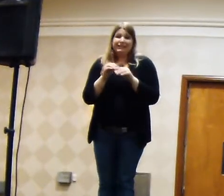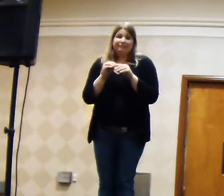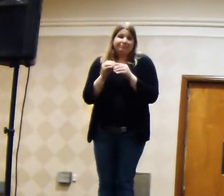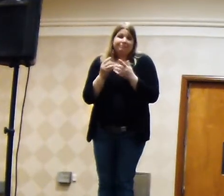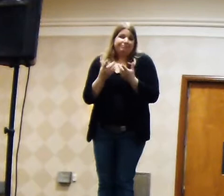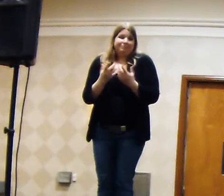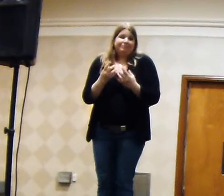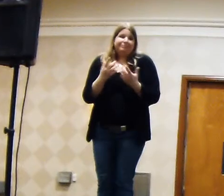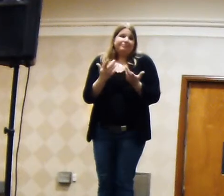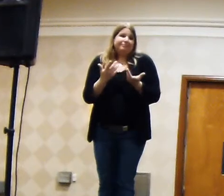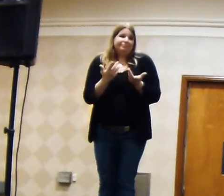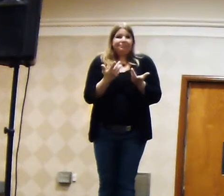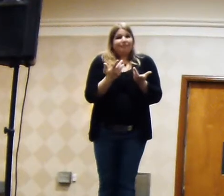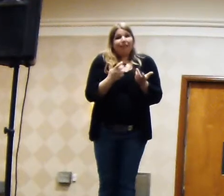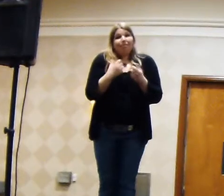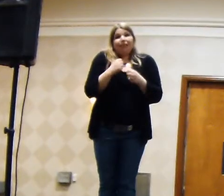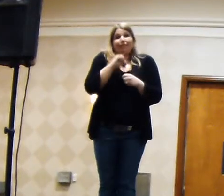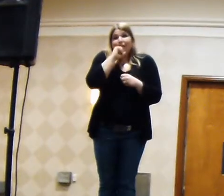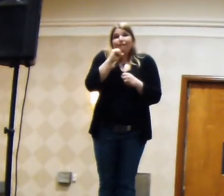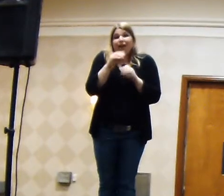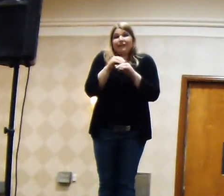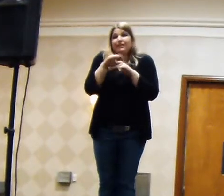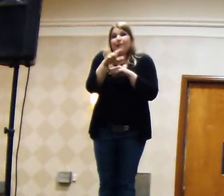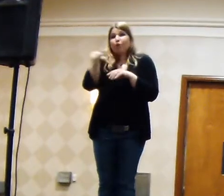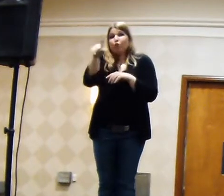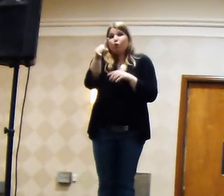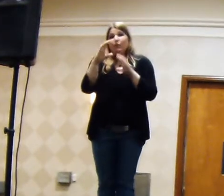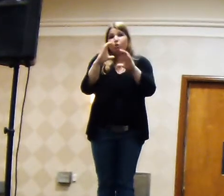to communicate. Thank you.